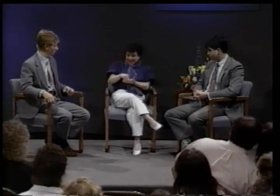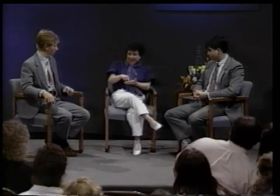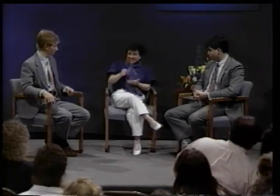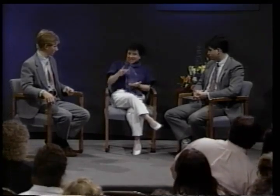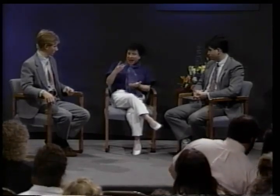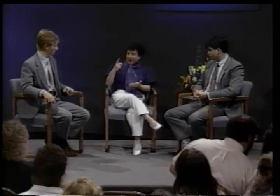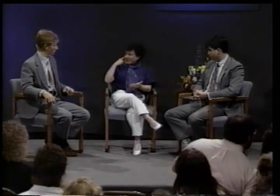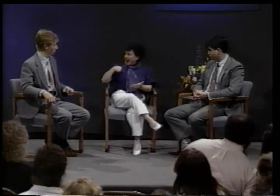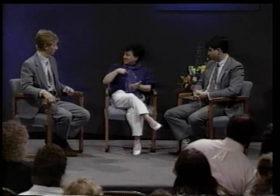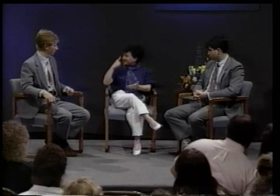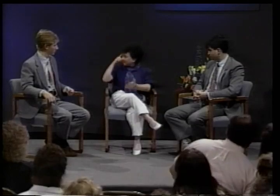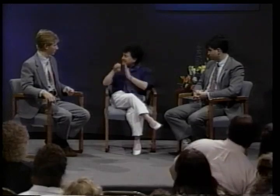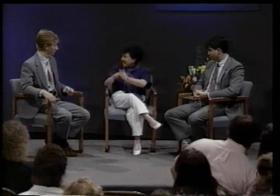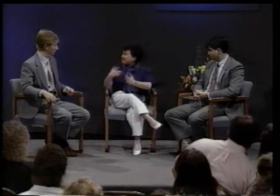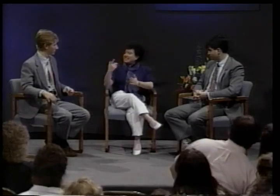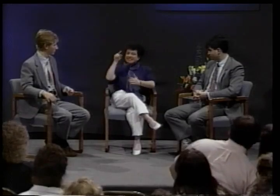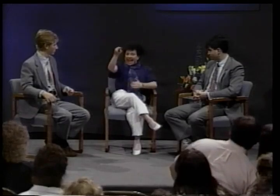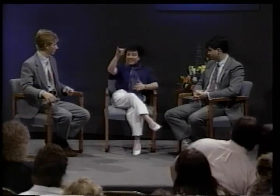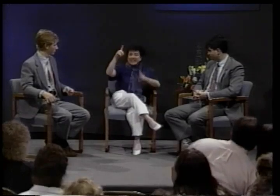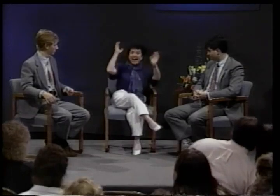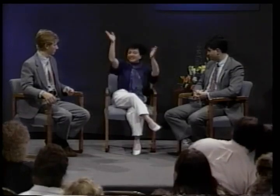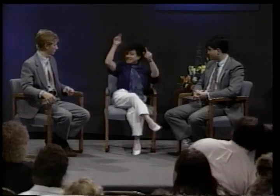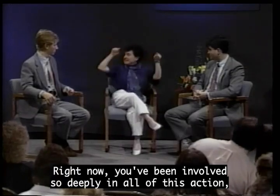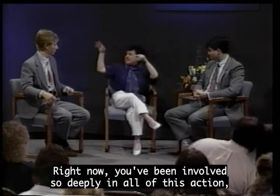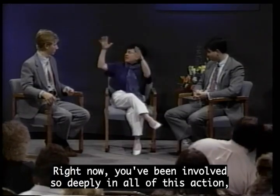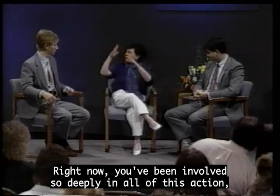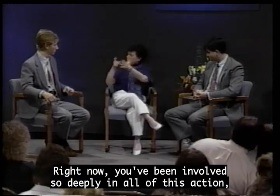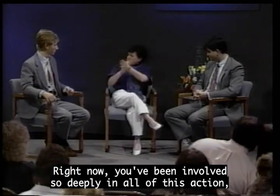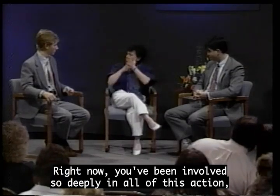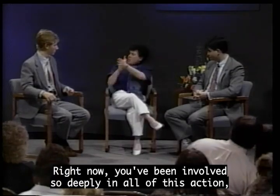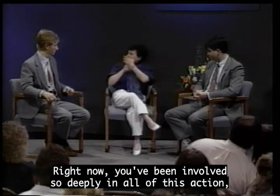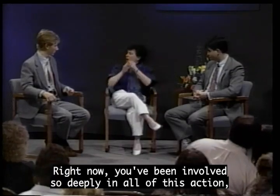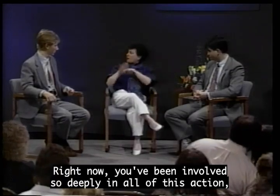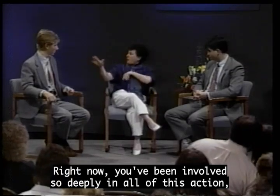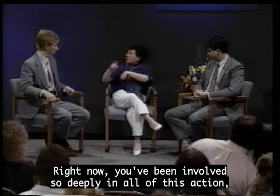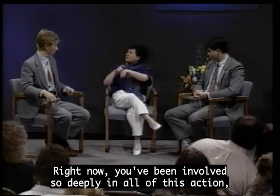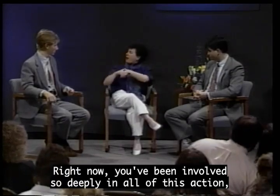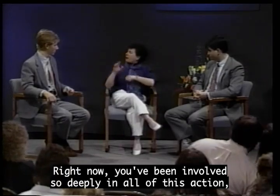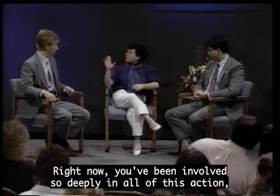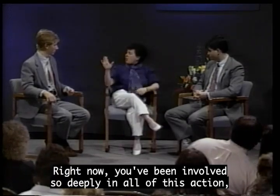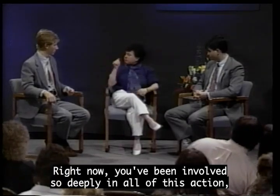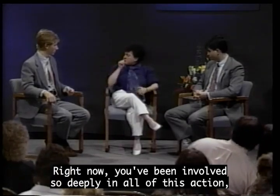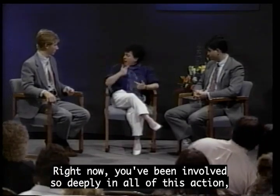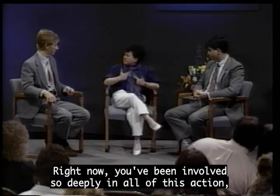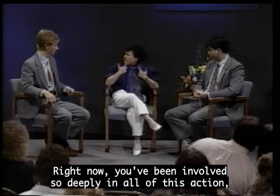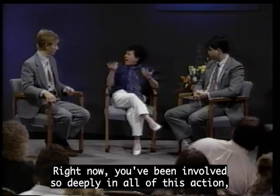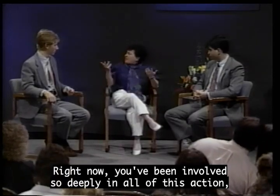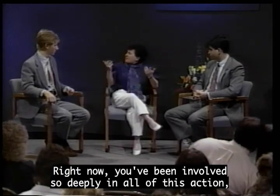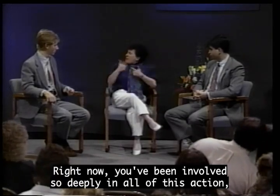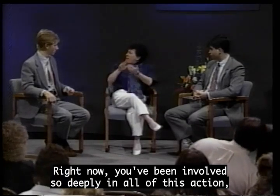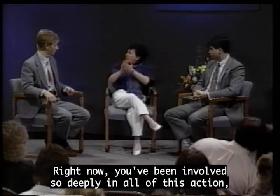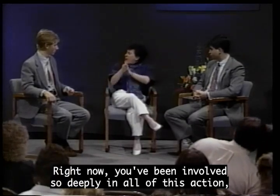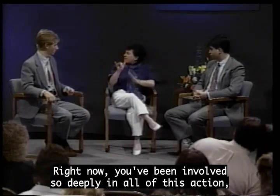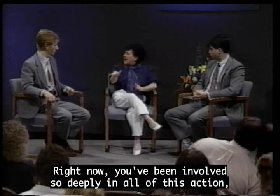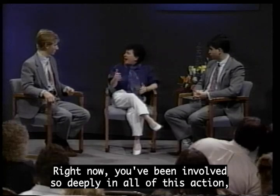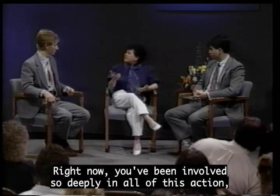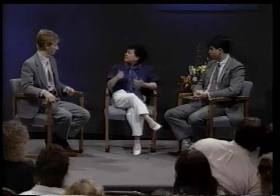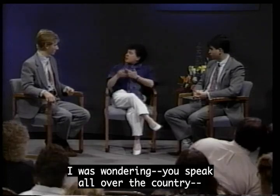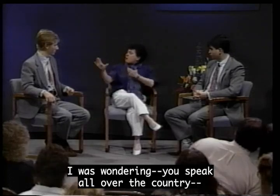Right now, you've been involved so deeply in all of this action. I was wondering, you speak all over the country. How has your personal